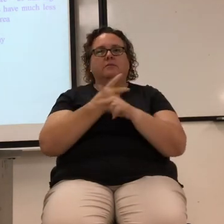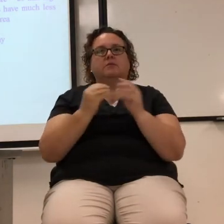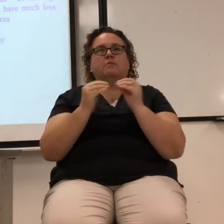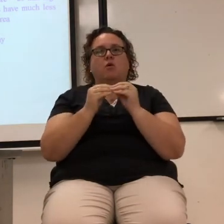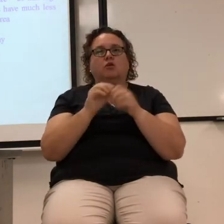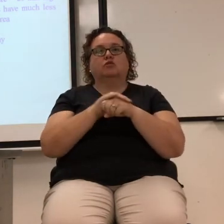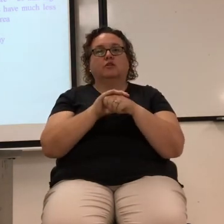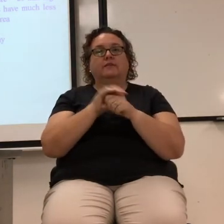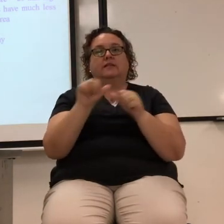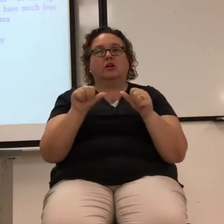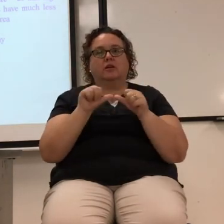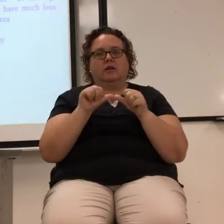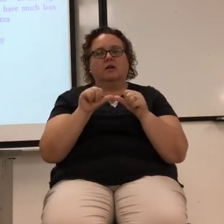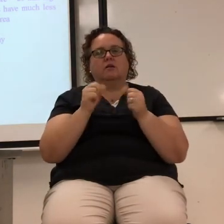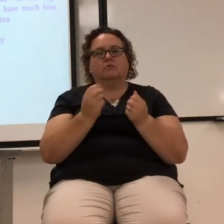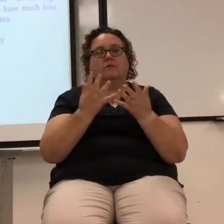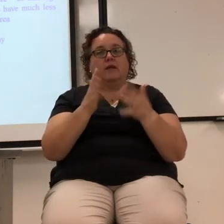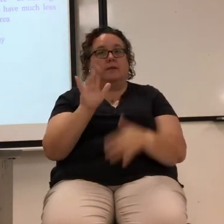area provided by